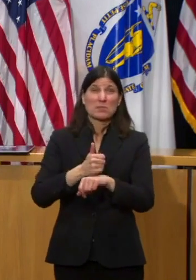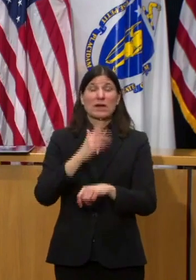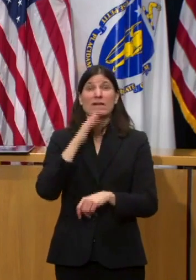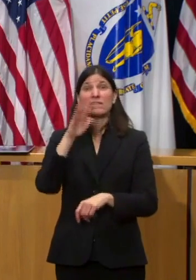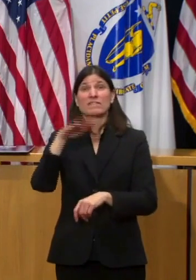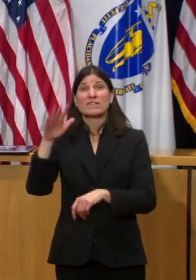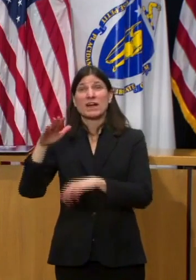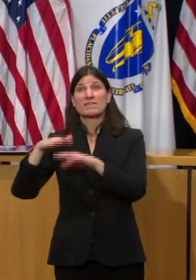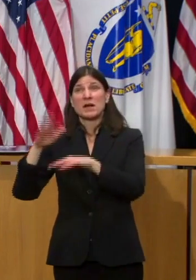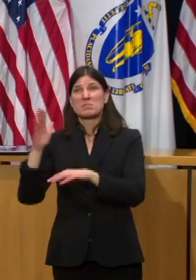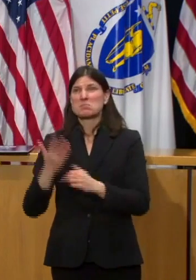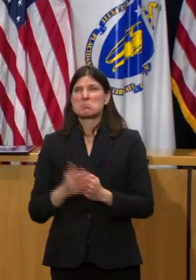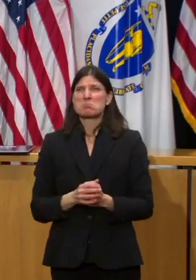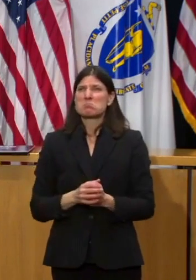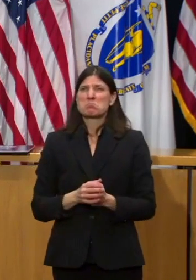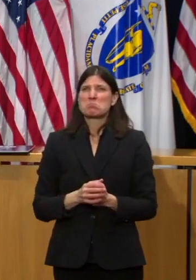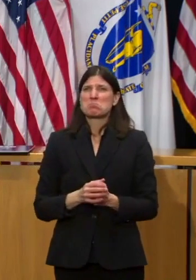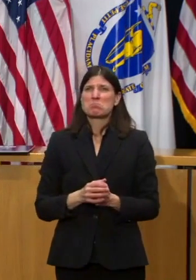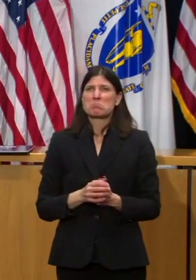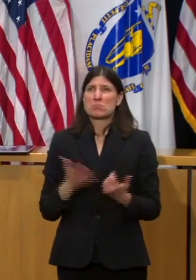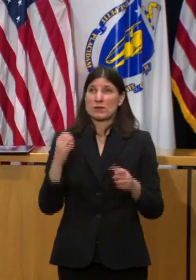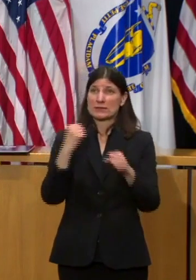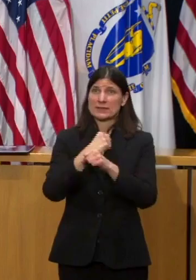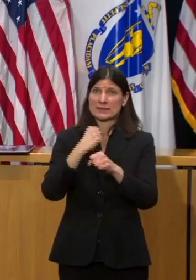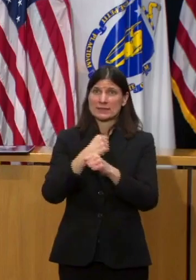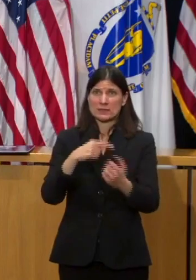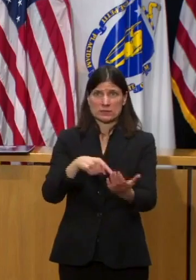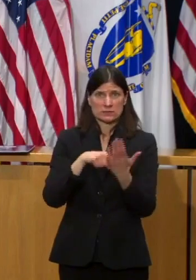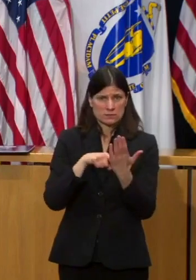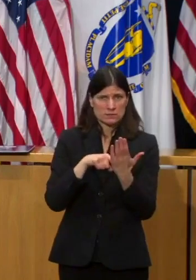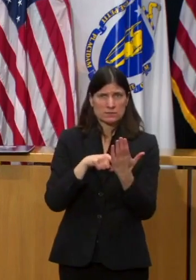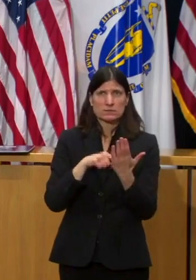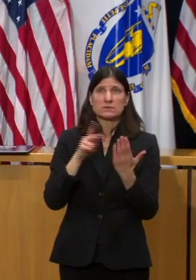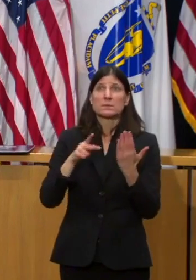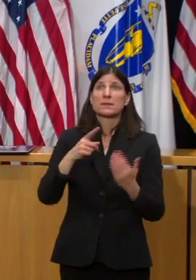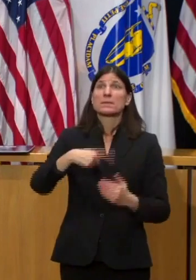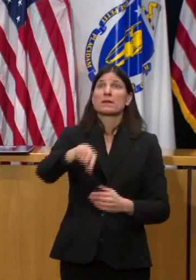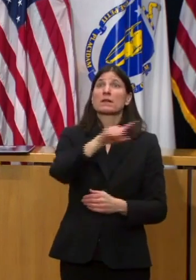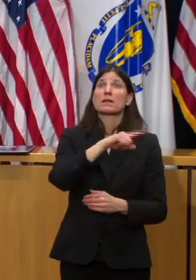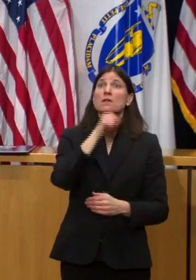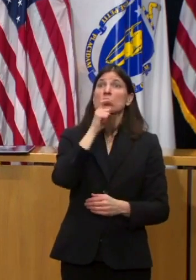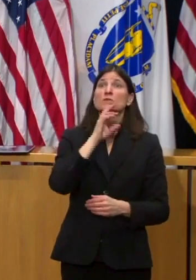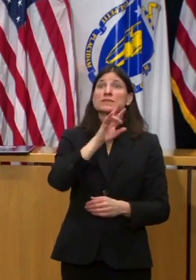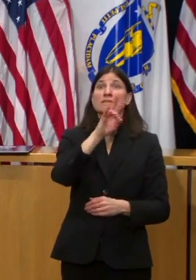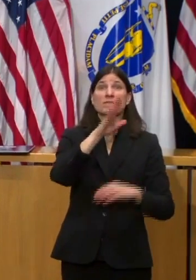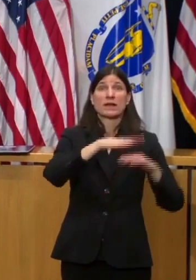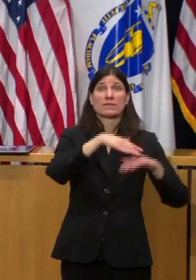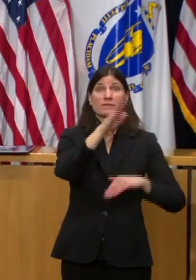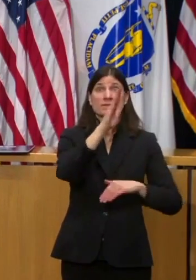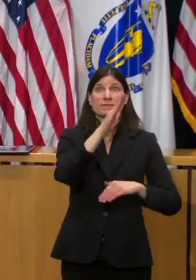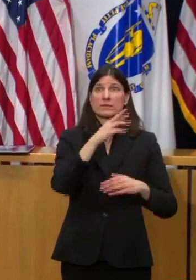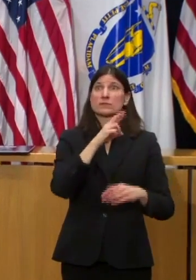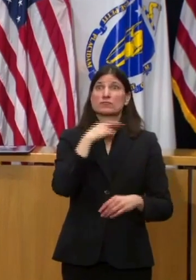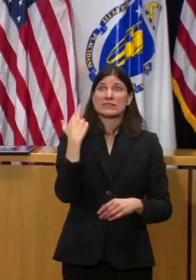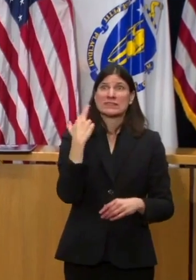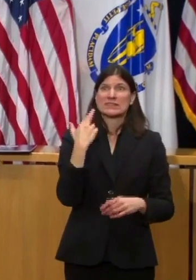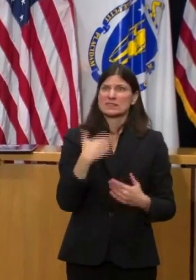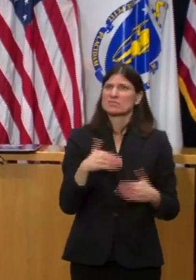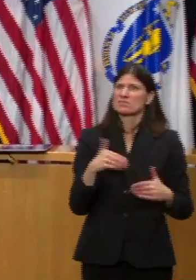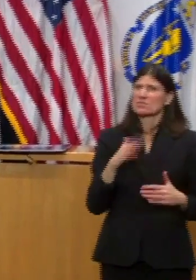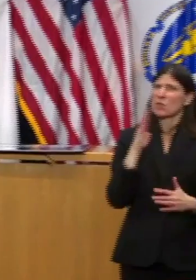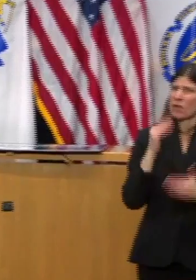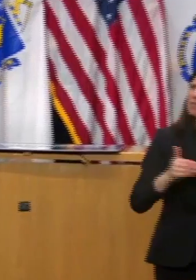age of 75 are the most at risk of losing their life, and people over the age of 65 are the next most at risk. Thanks, guys. Thanks. Thank you.